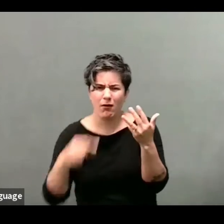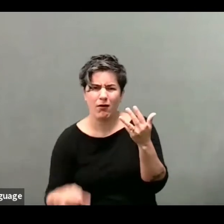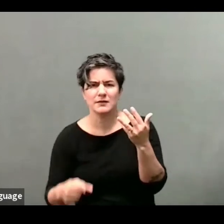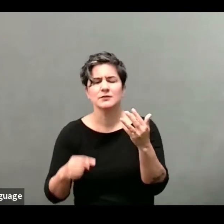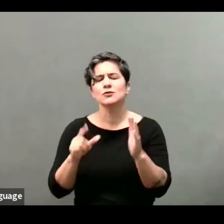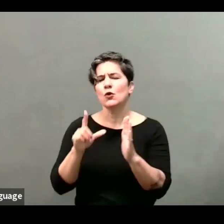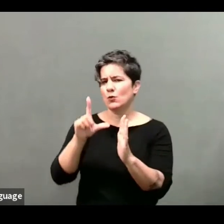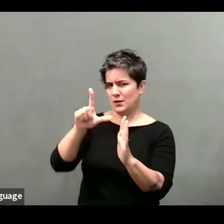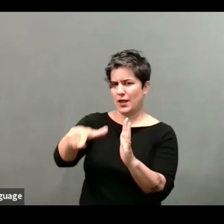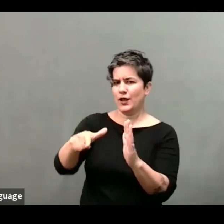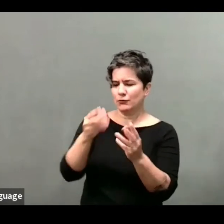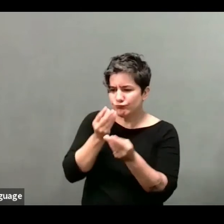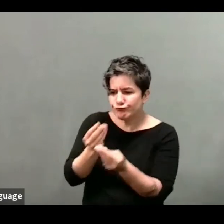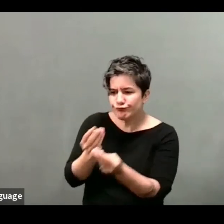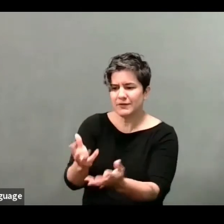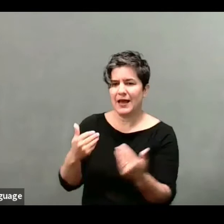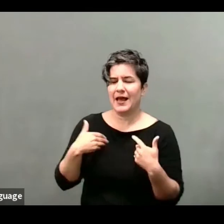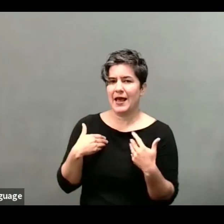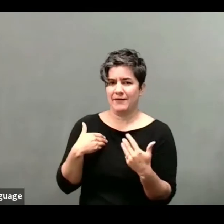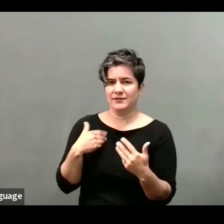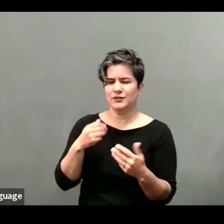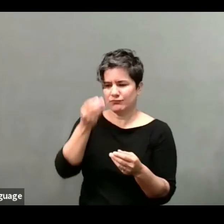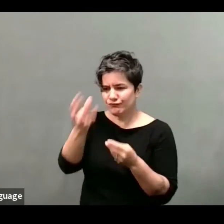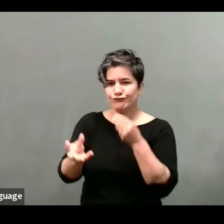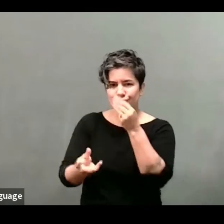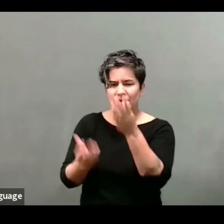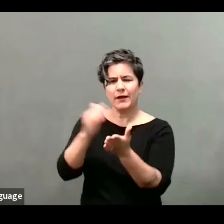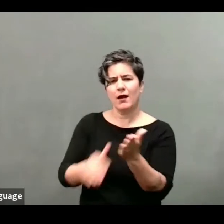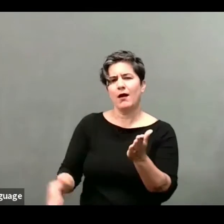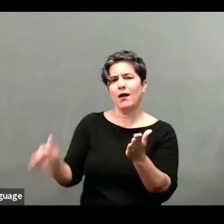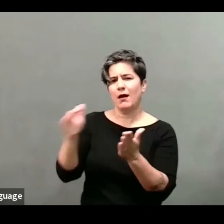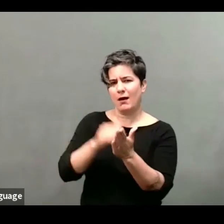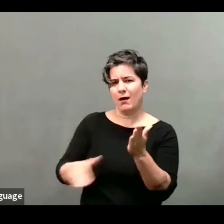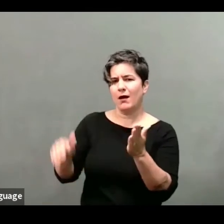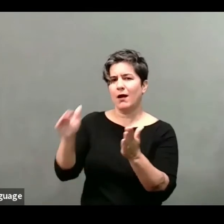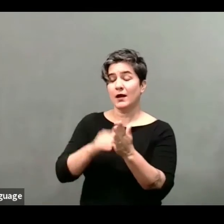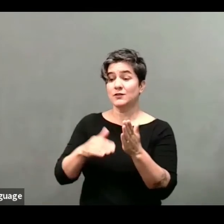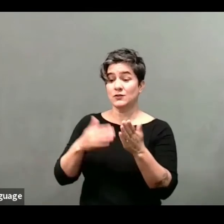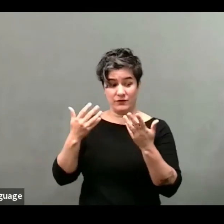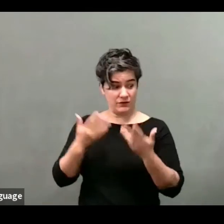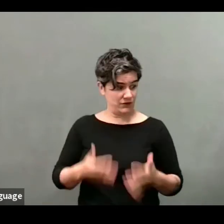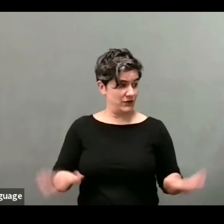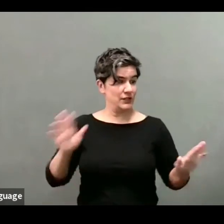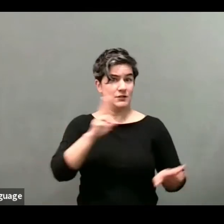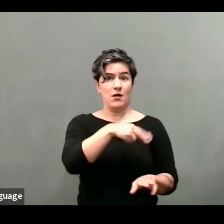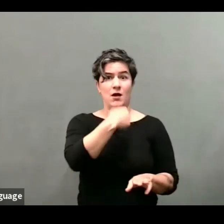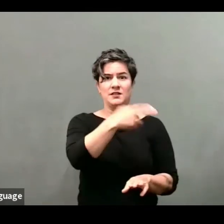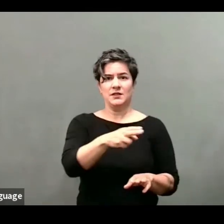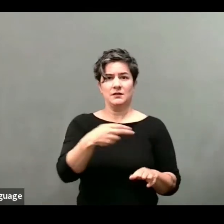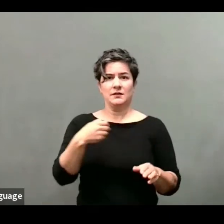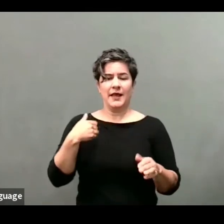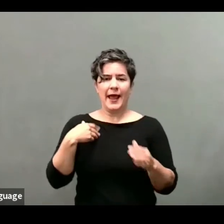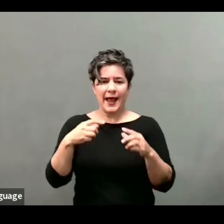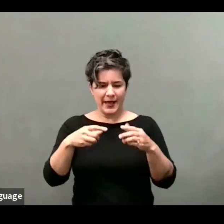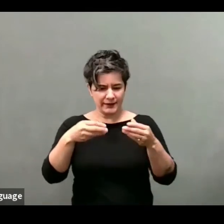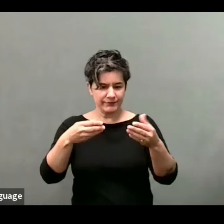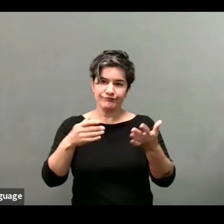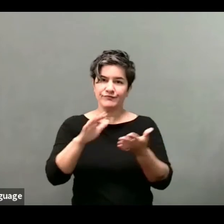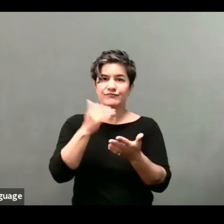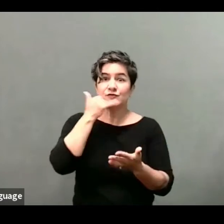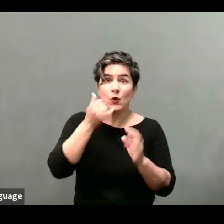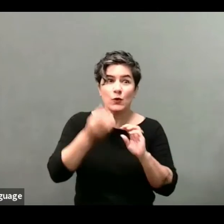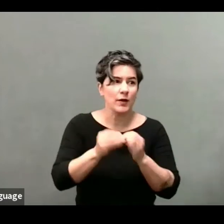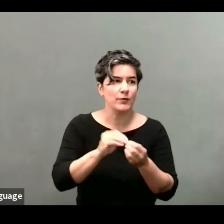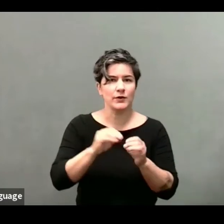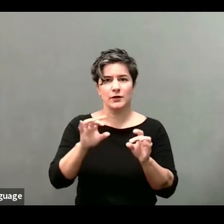just something to say as many times as you can to make sure that when they walk out the door of the hospital, they have the phone number to your crisis line